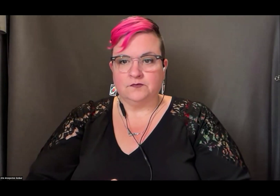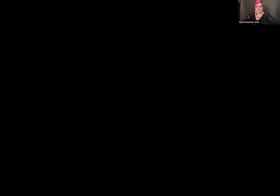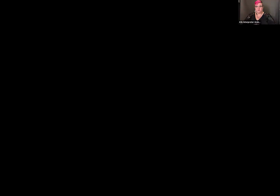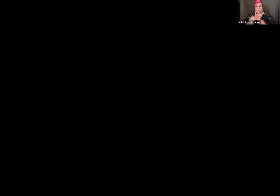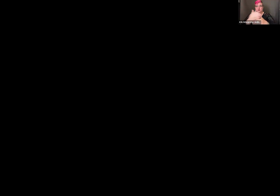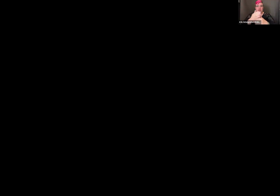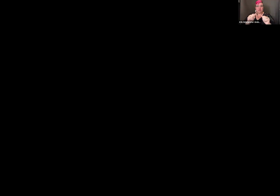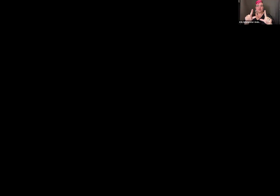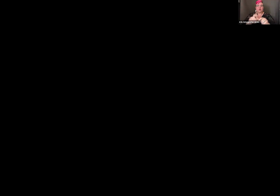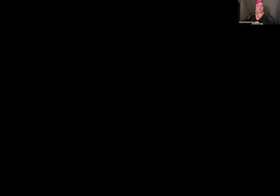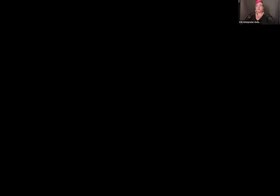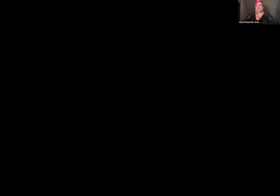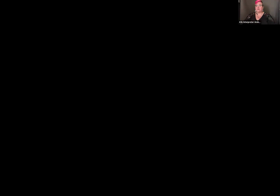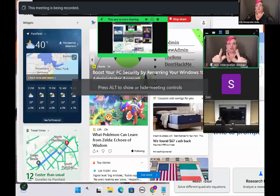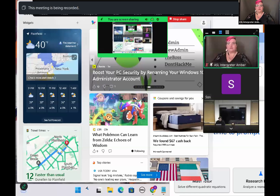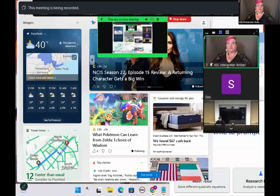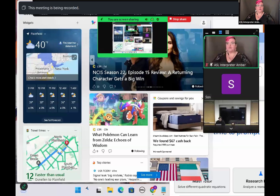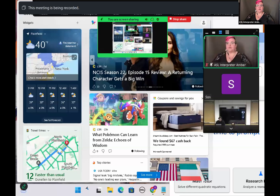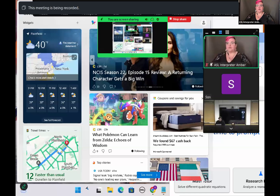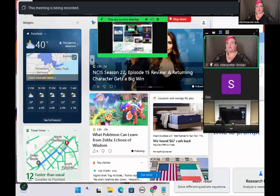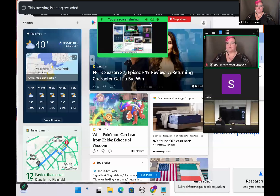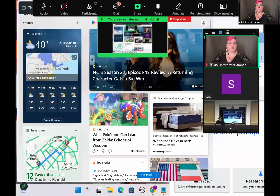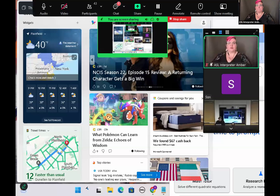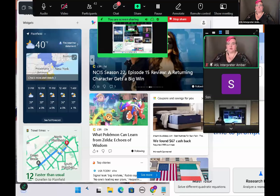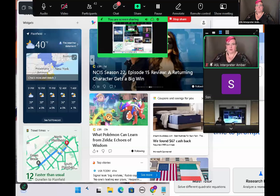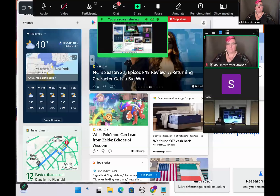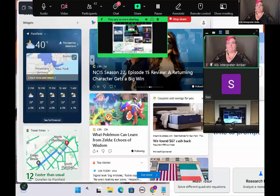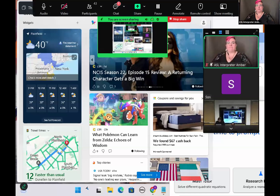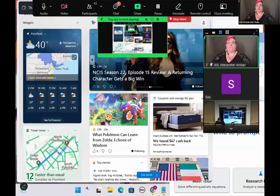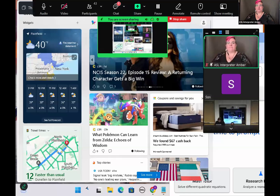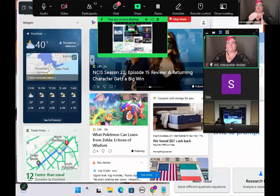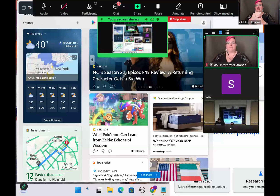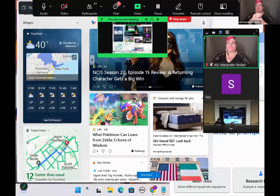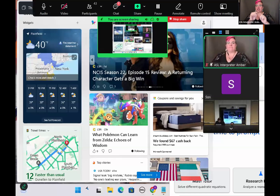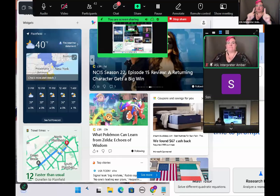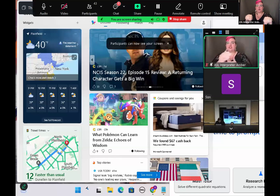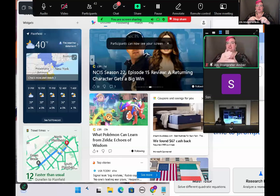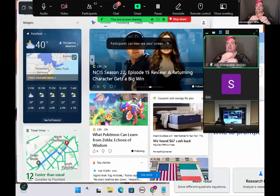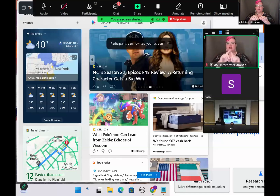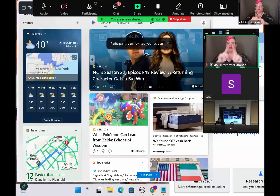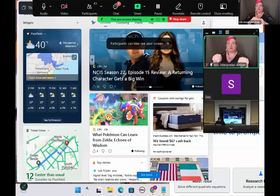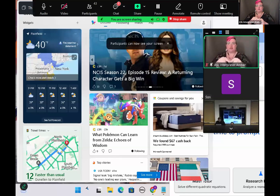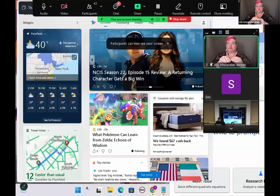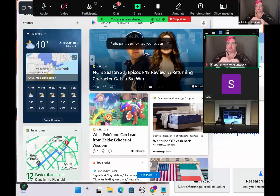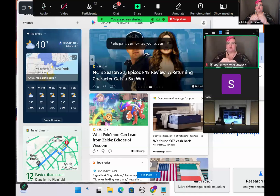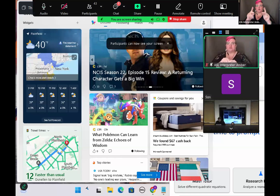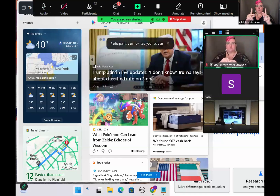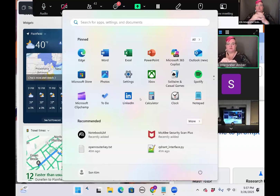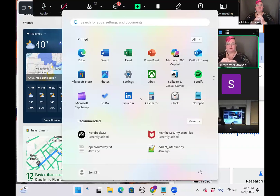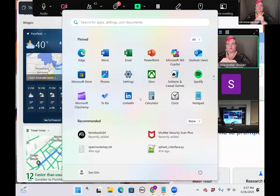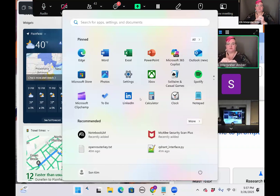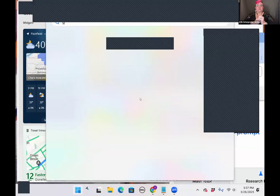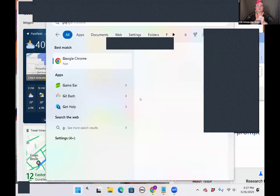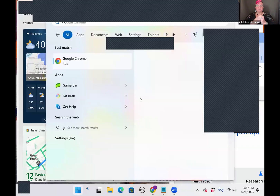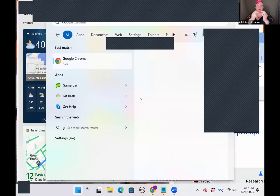share screen. Comma selected. Screen sharing meeting controls. You have started screen share. Comma press F6 to switch. Okay, so